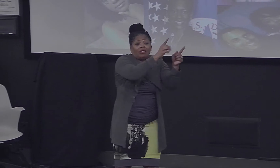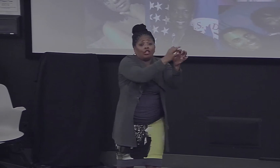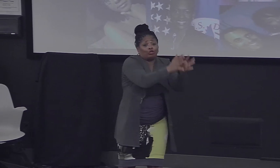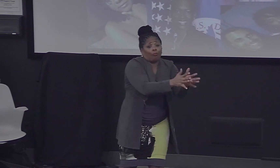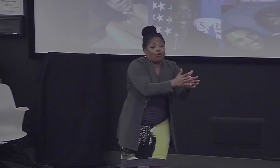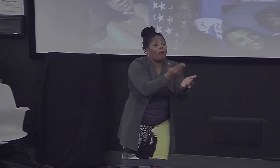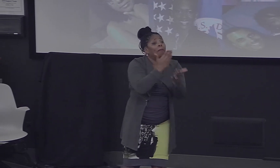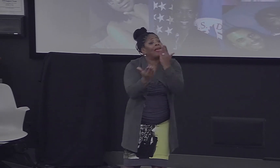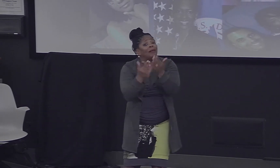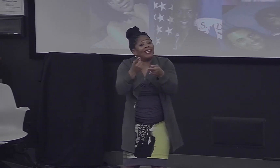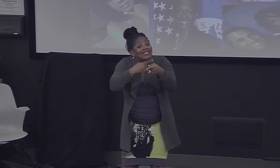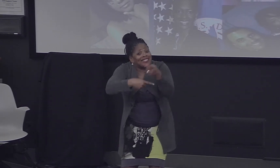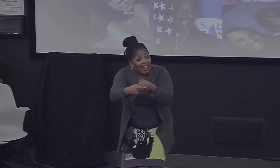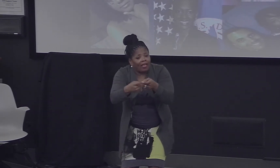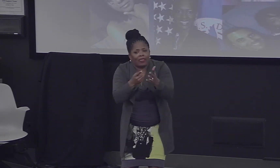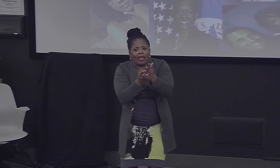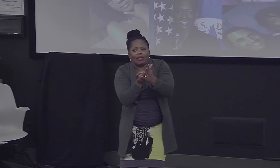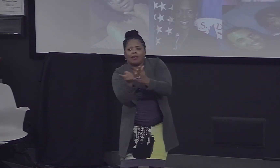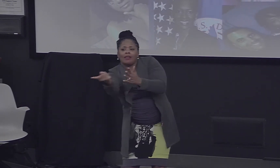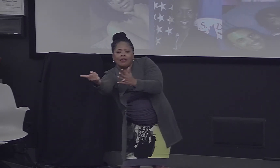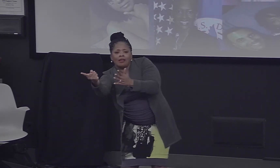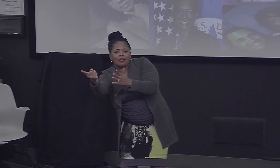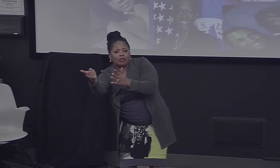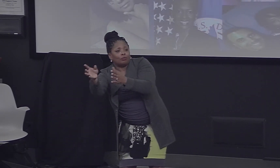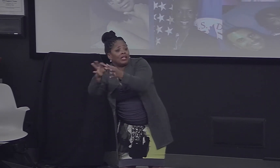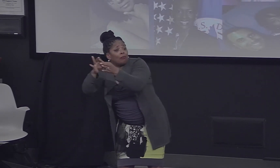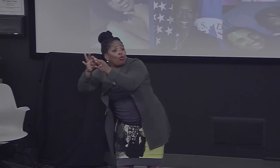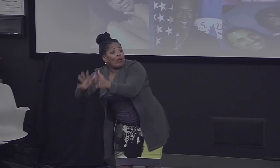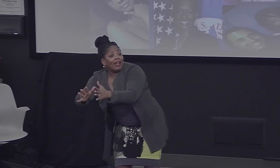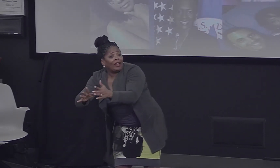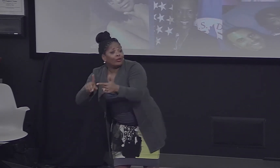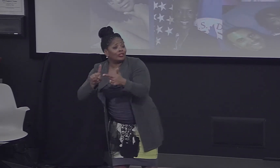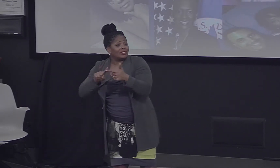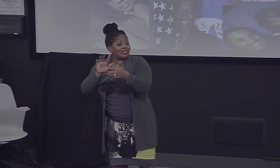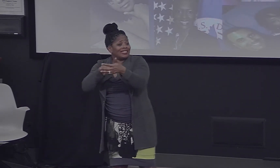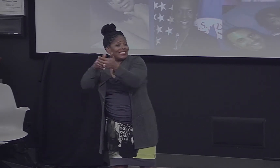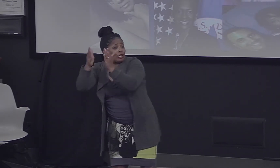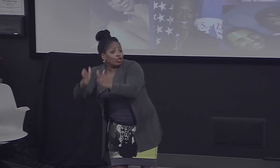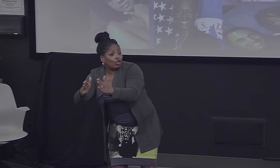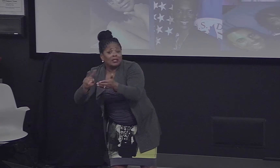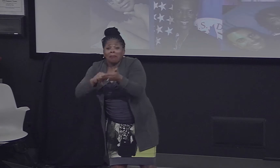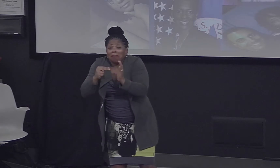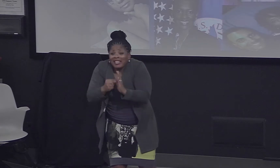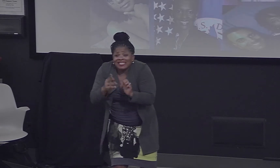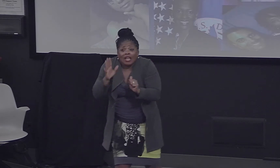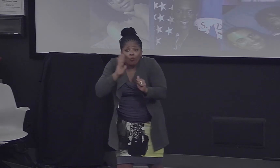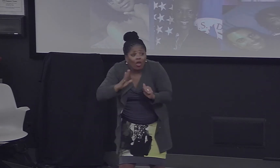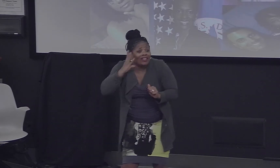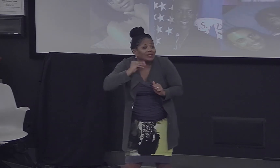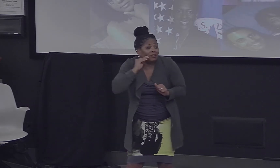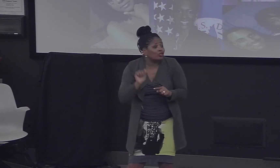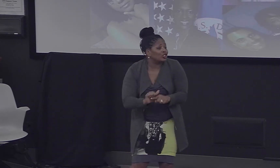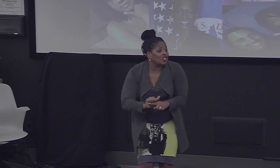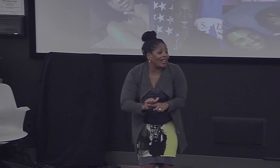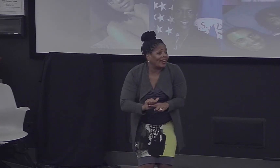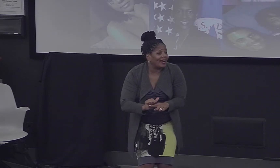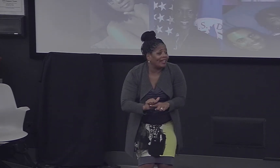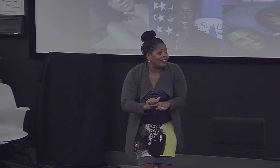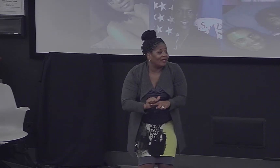And some students might not go on to become an interpreter, but as they begin, maybe they see and recognize scheduling is a field that they want to get